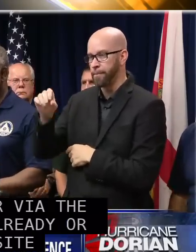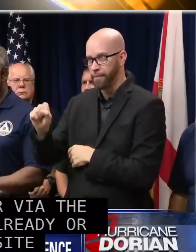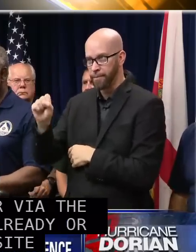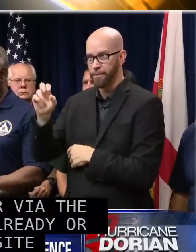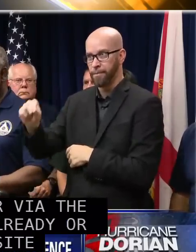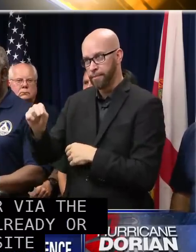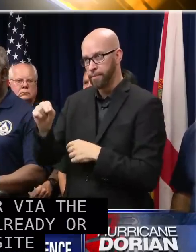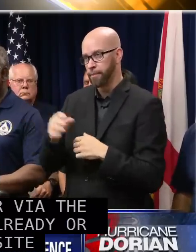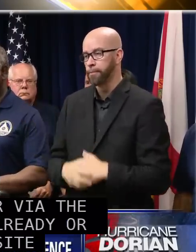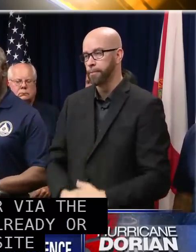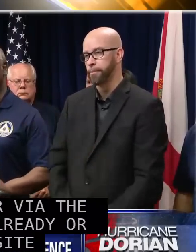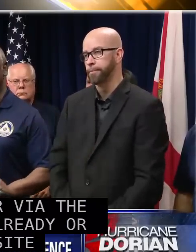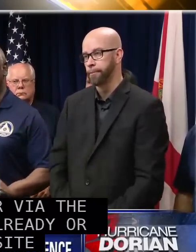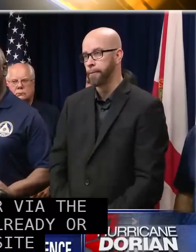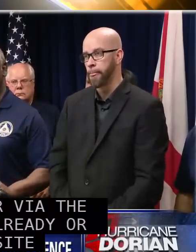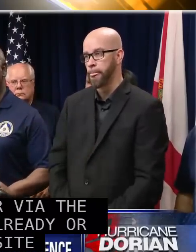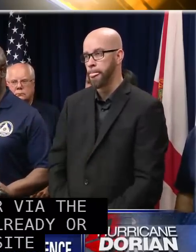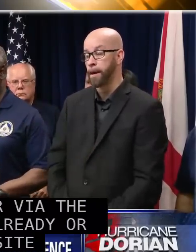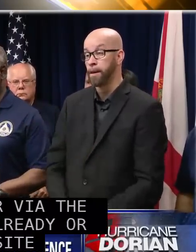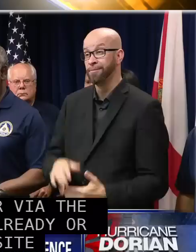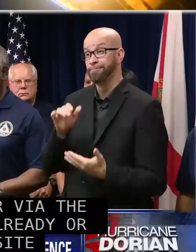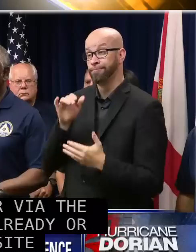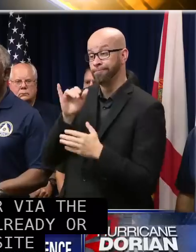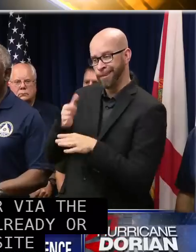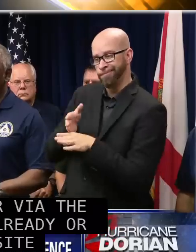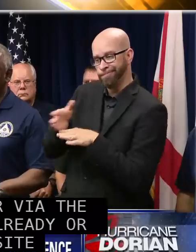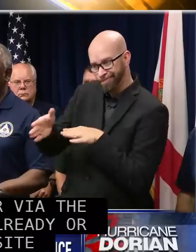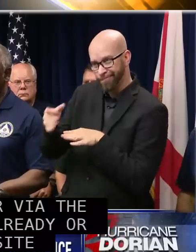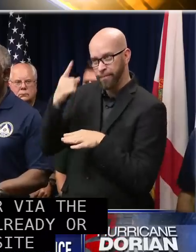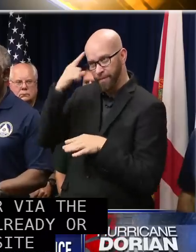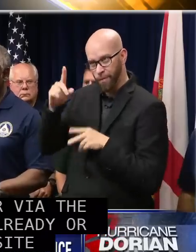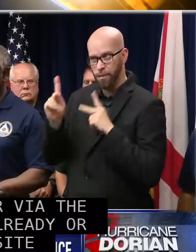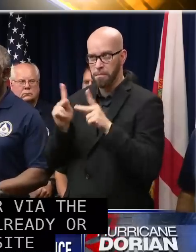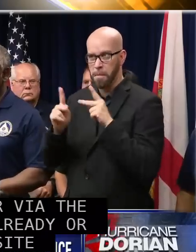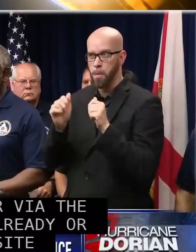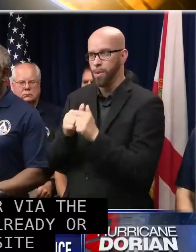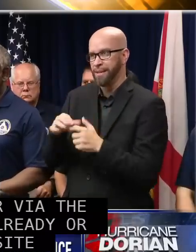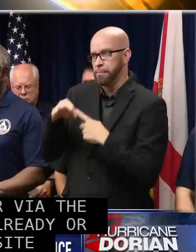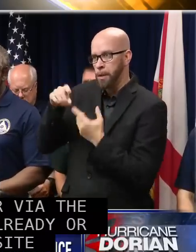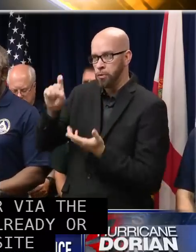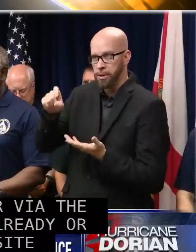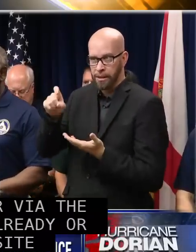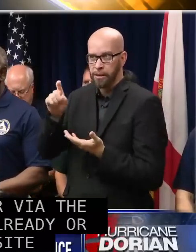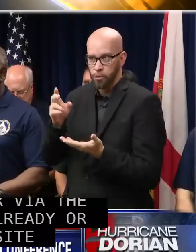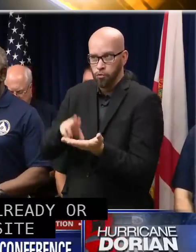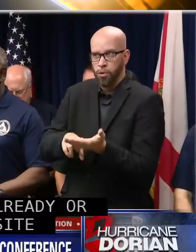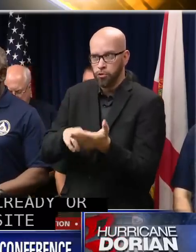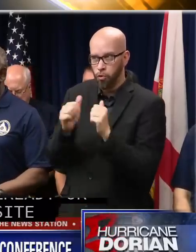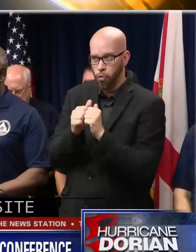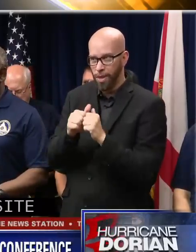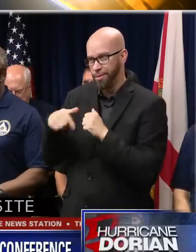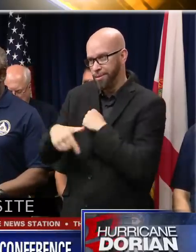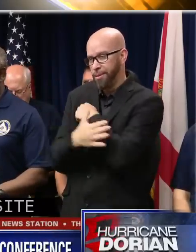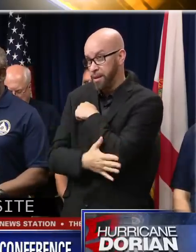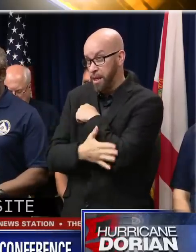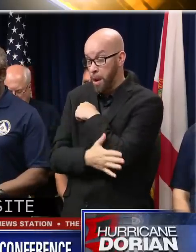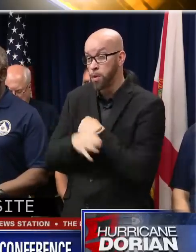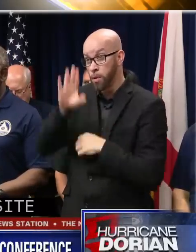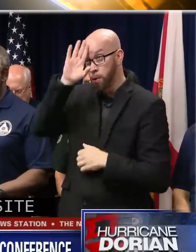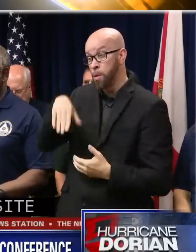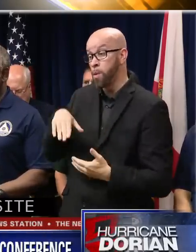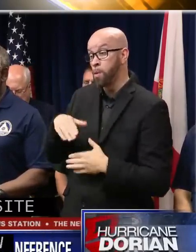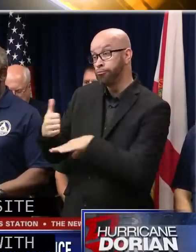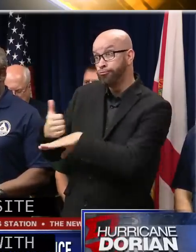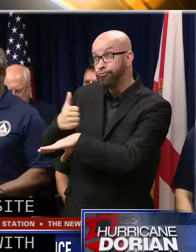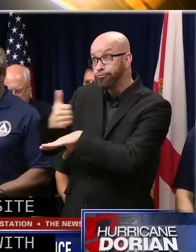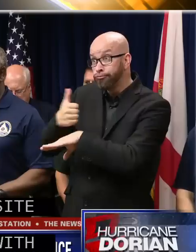ocfl.net/PSN. That's for our people with special needs. Links will also be working with the city